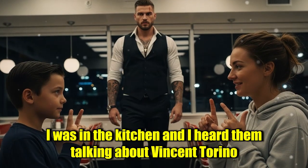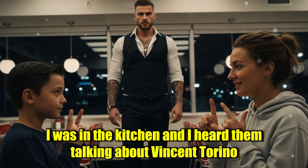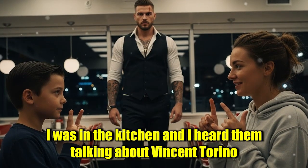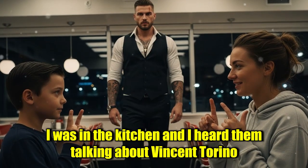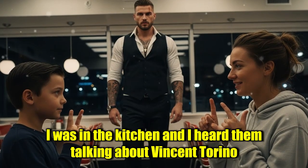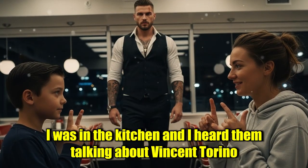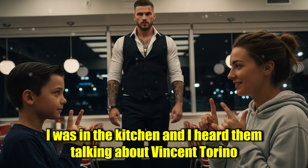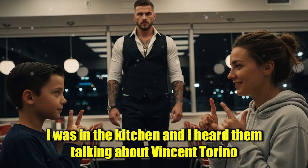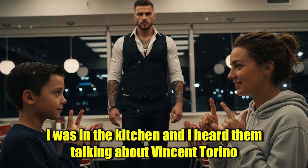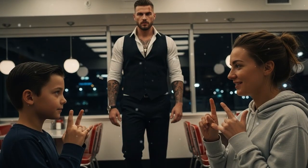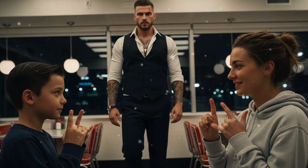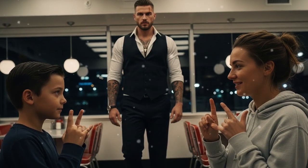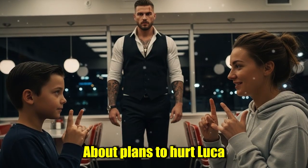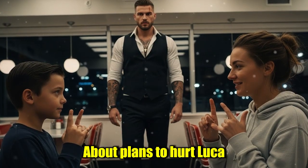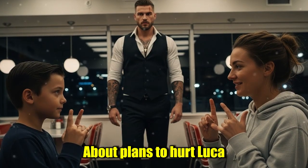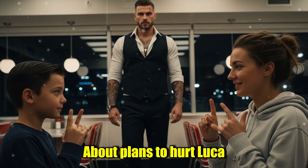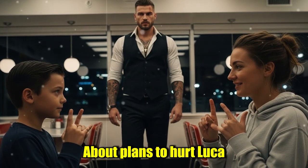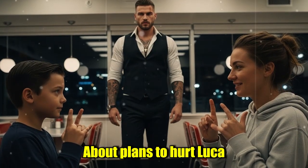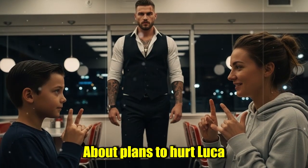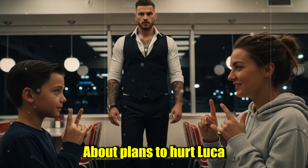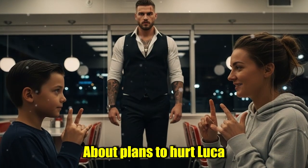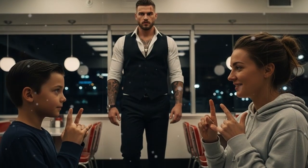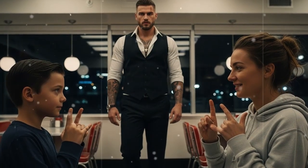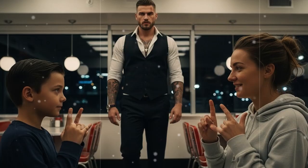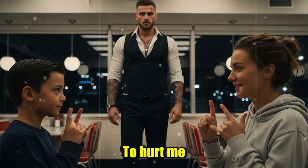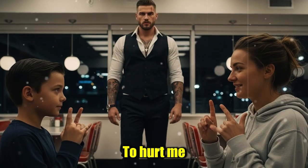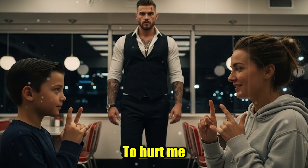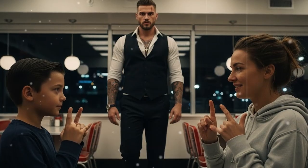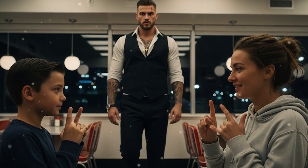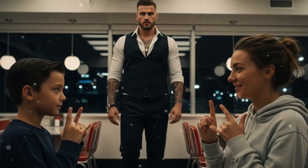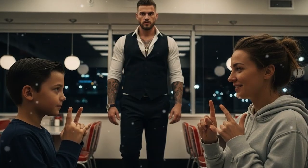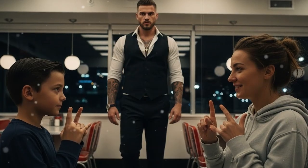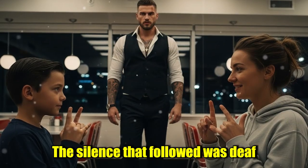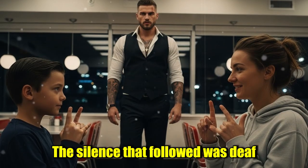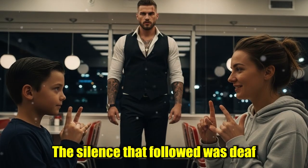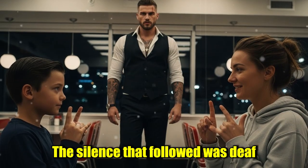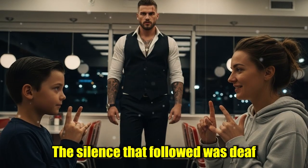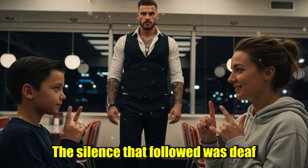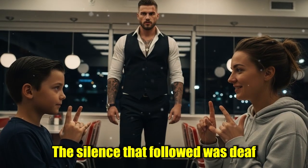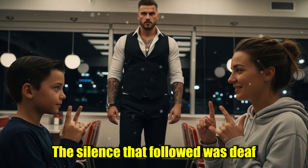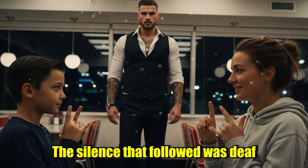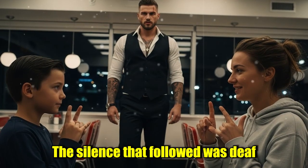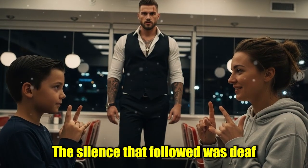them talking about Vincent Torino. About plans to hurt Luca." "To hurt me?" The silence that followed was